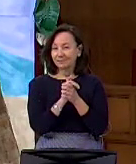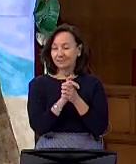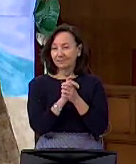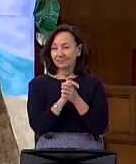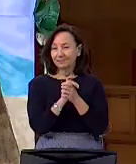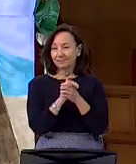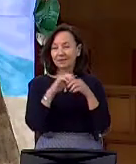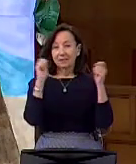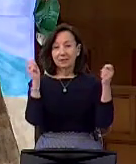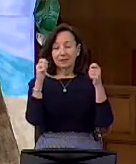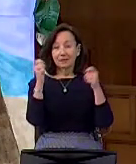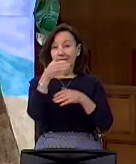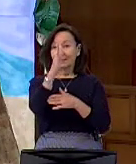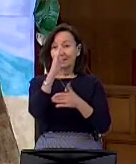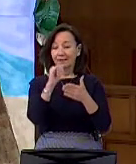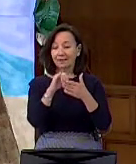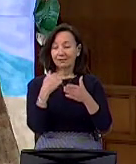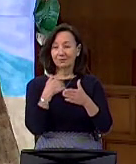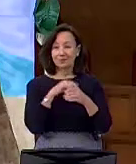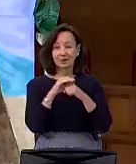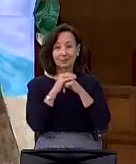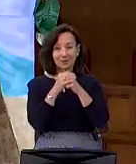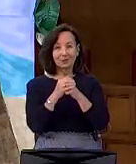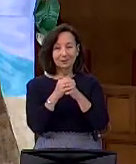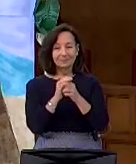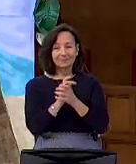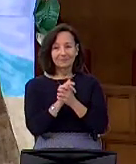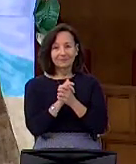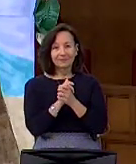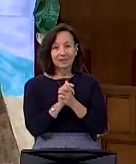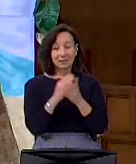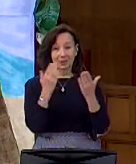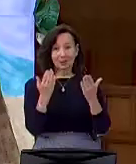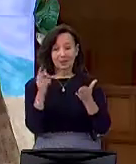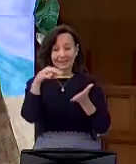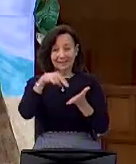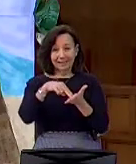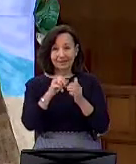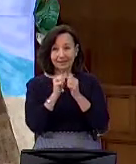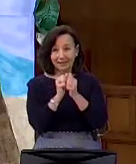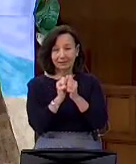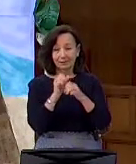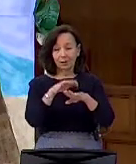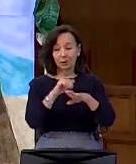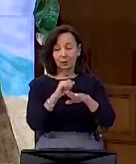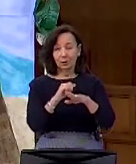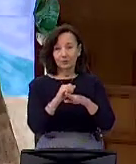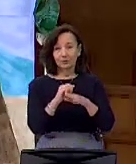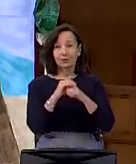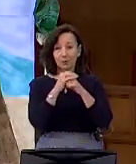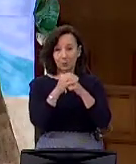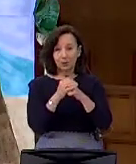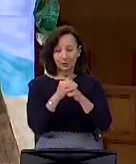to celebrate the God that we worship. So now, let's stand and join together in our call to worship.